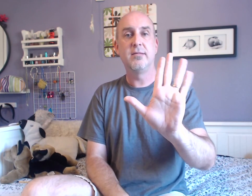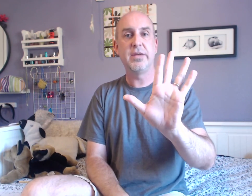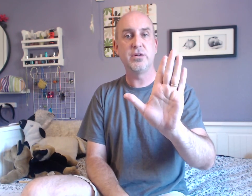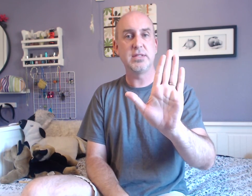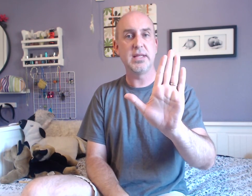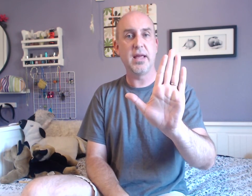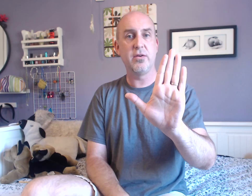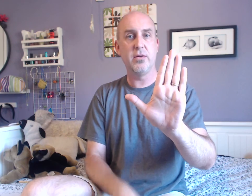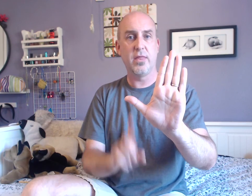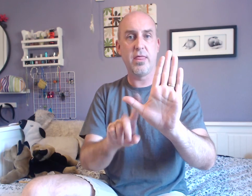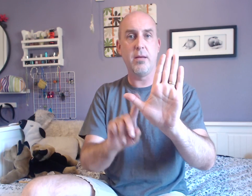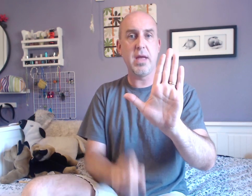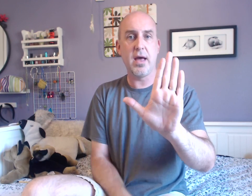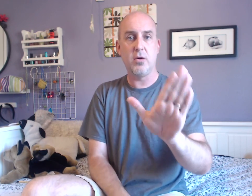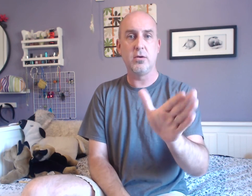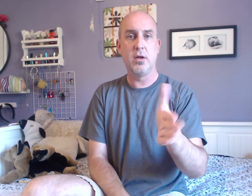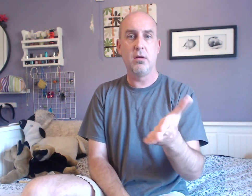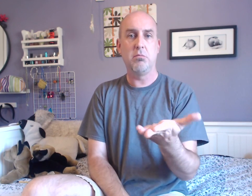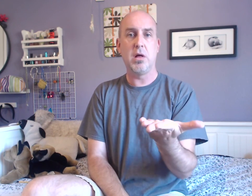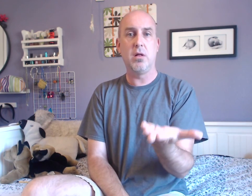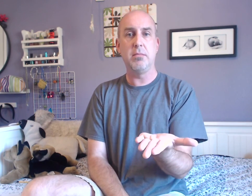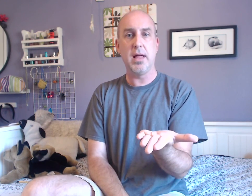Fingers together, thumb out, palm up.